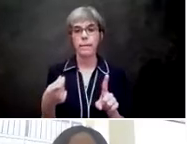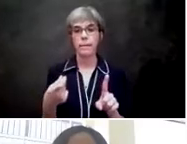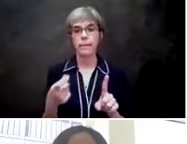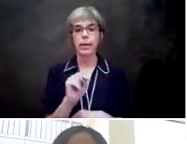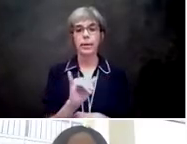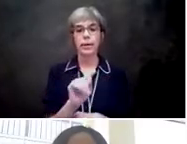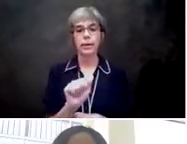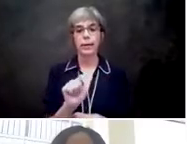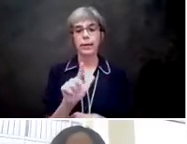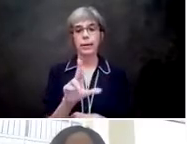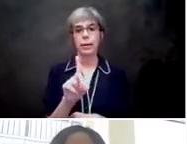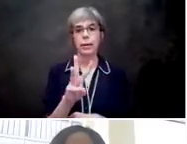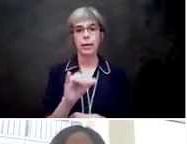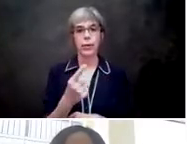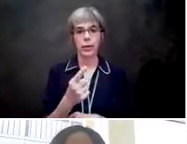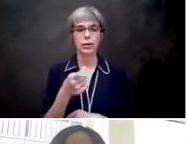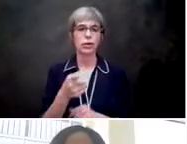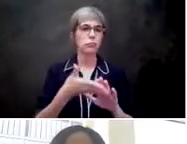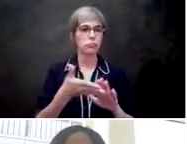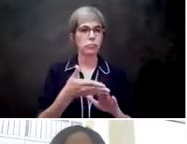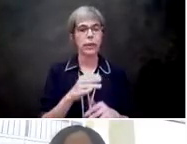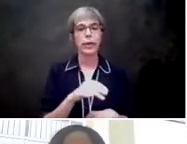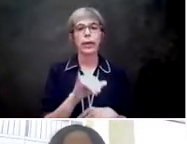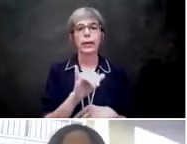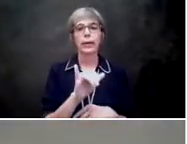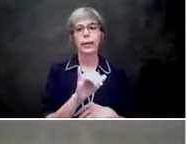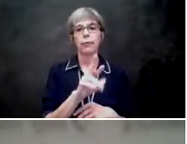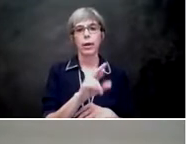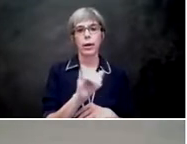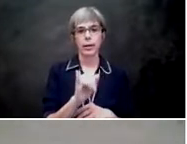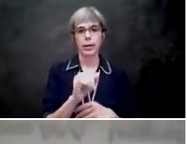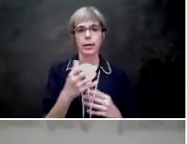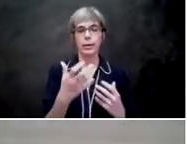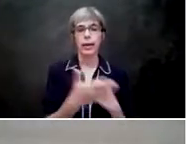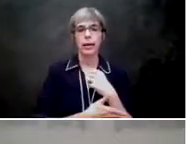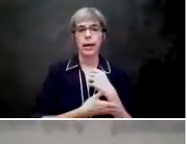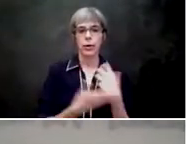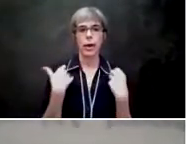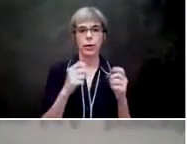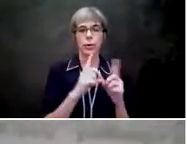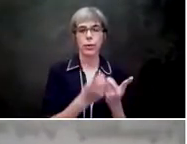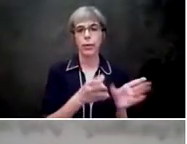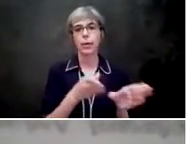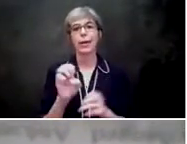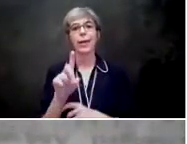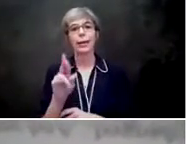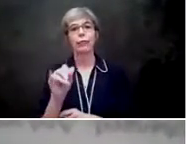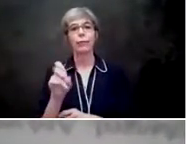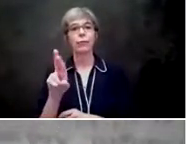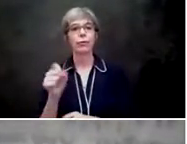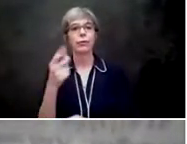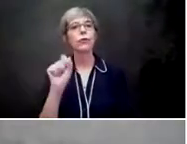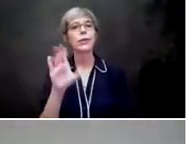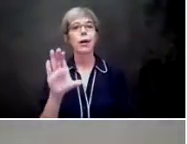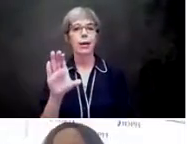the administrator of the Rock Island County Health Department, and Ed Rivers, the director of the Scott County Health Department. But we will take your questions